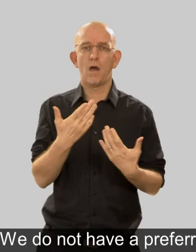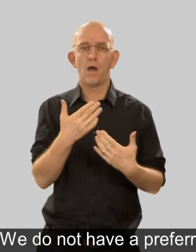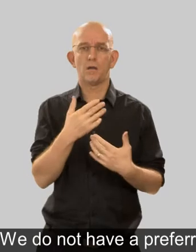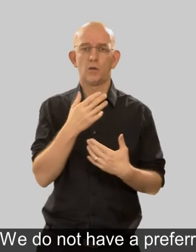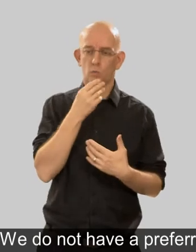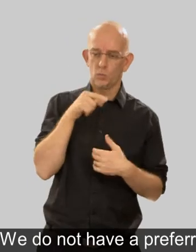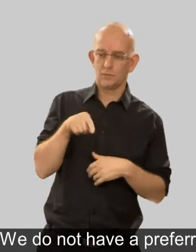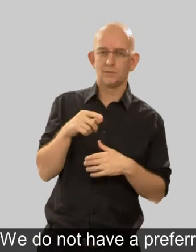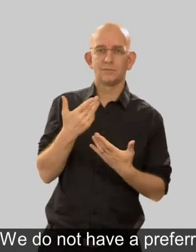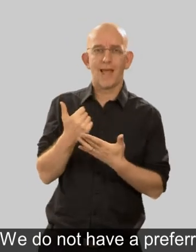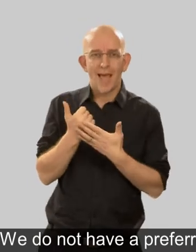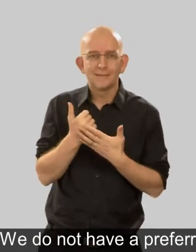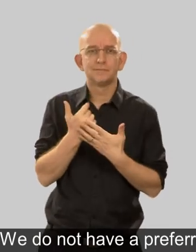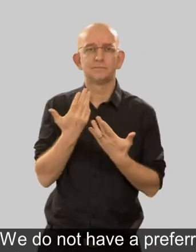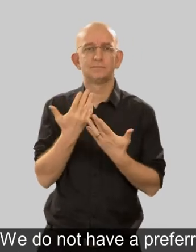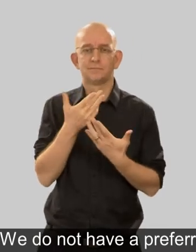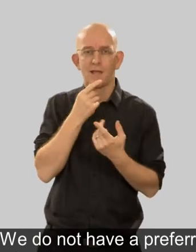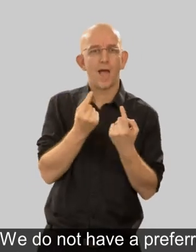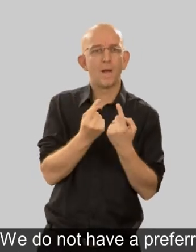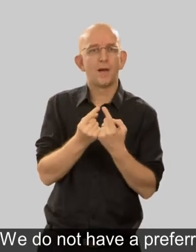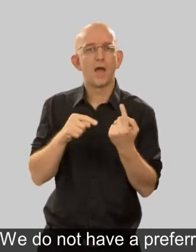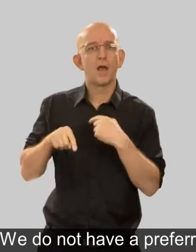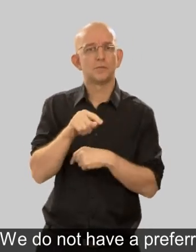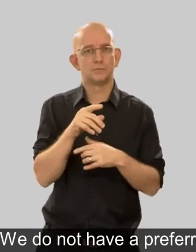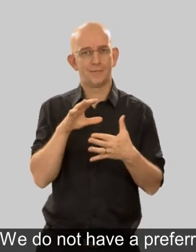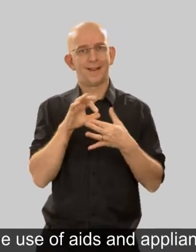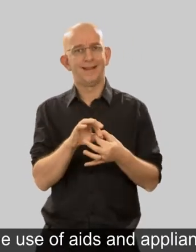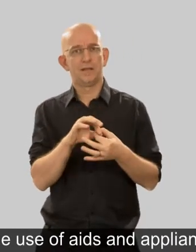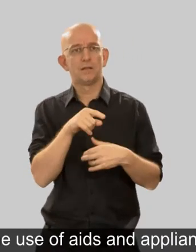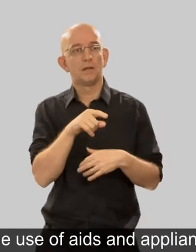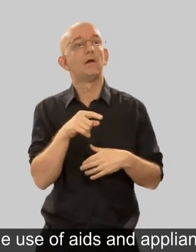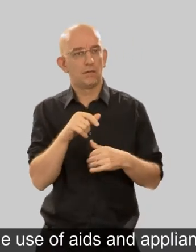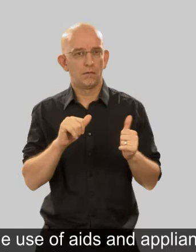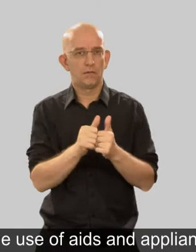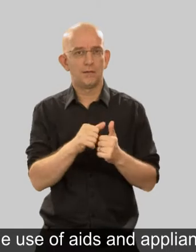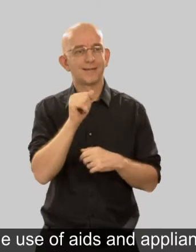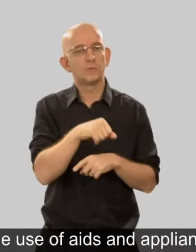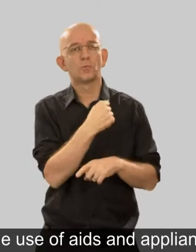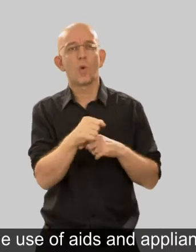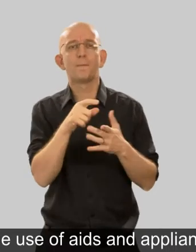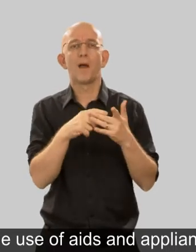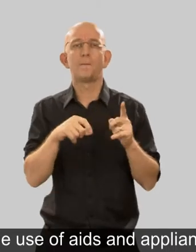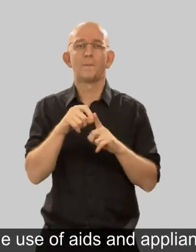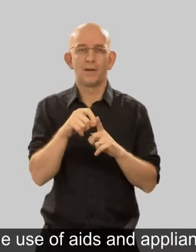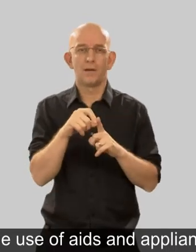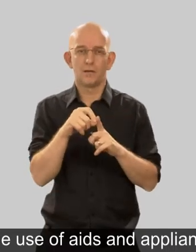We do not have a preferred option for how we account for the use of aids and appliances when determining entitlement